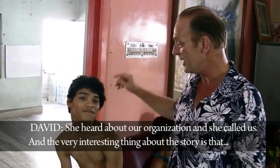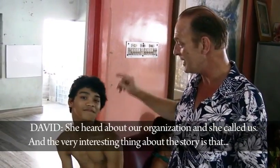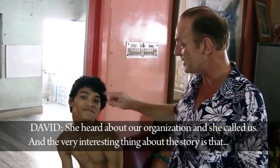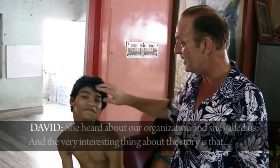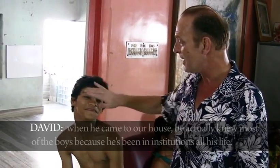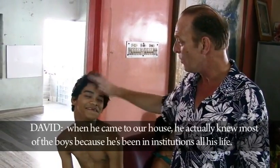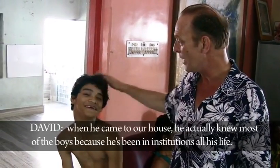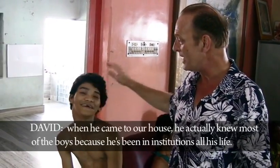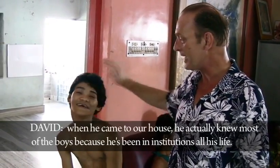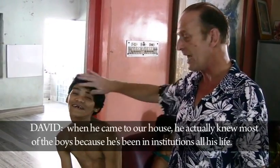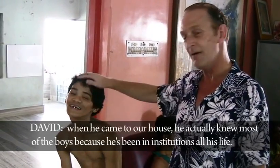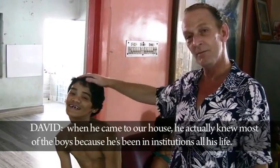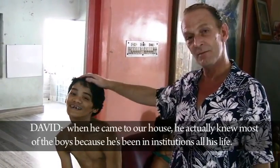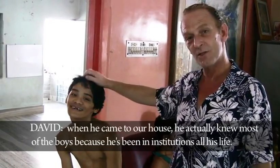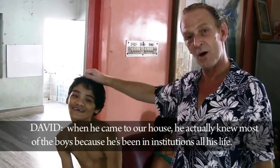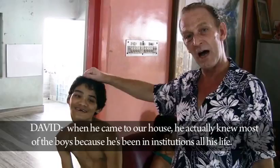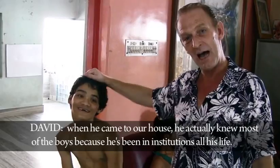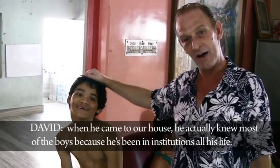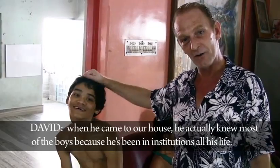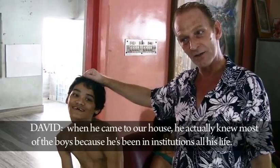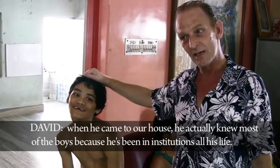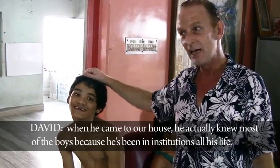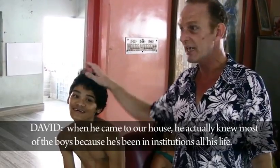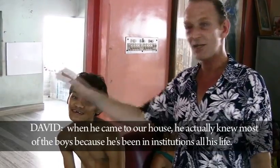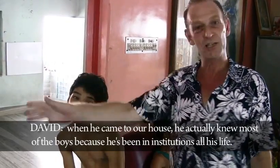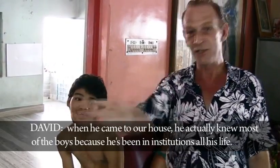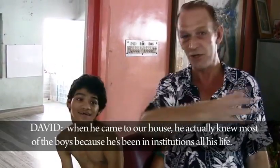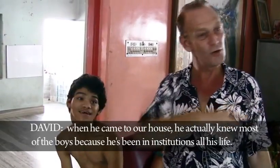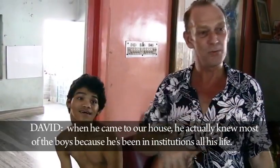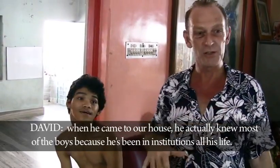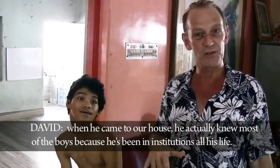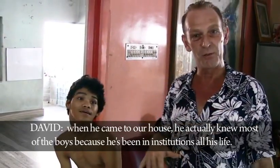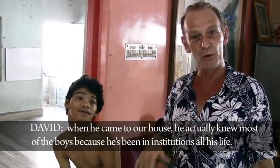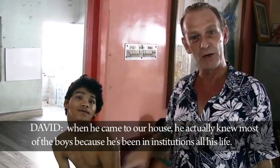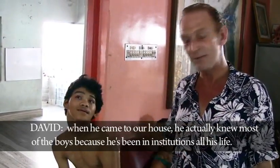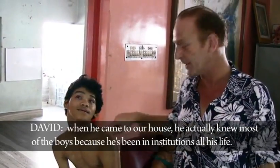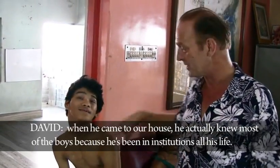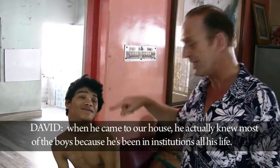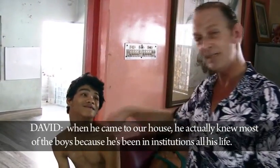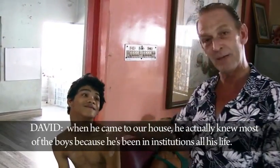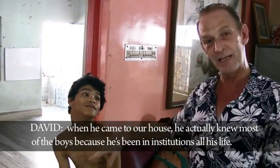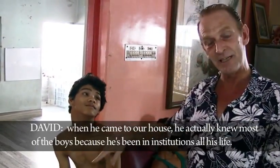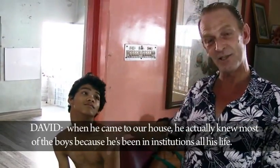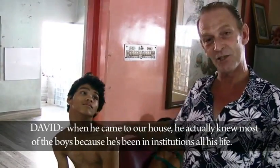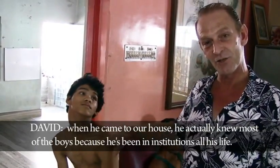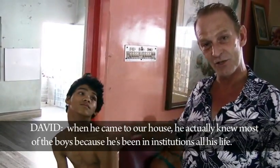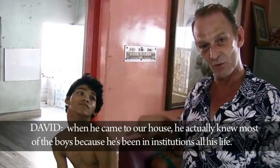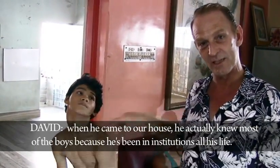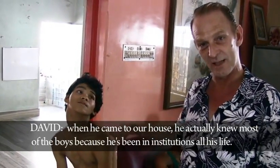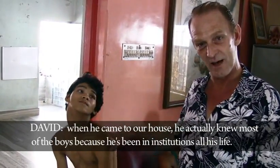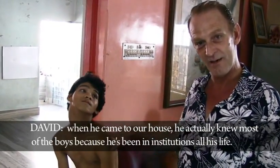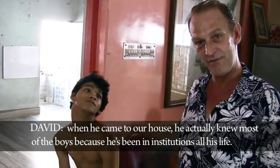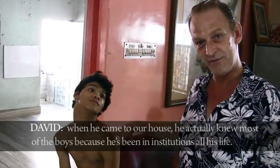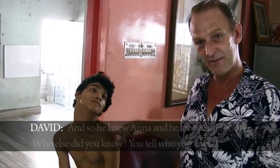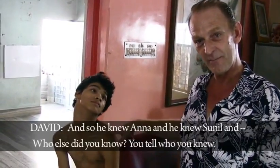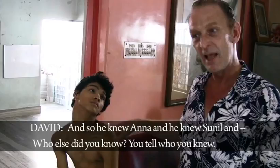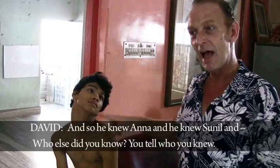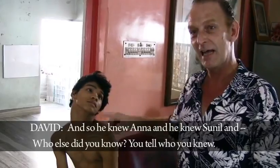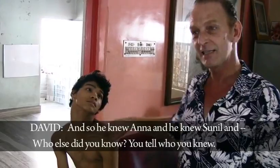that when he came to our house, he actually knew most of the boys because he's been in institutions all his life. And so he